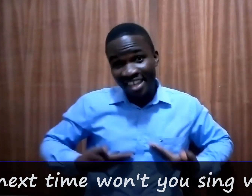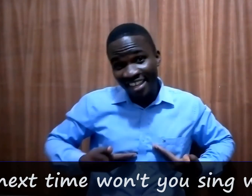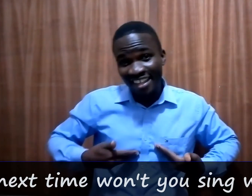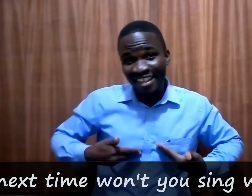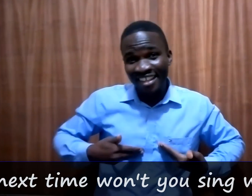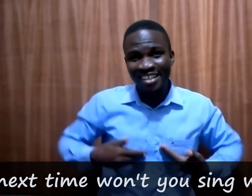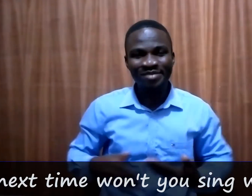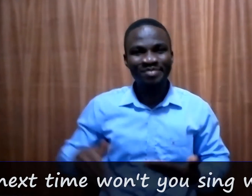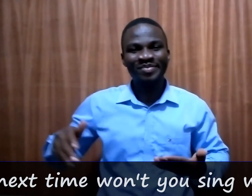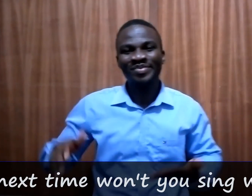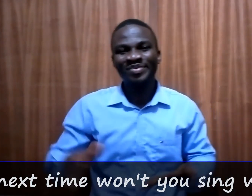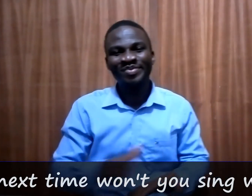me?